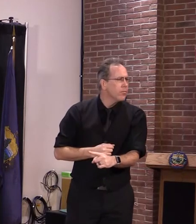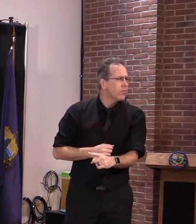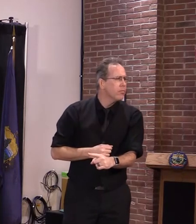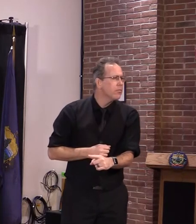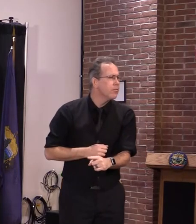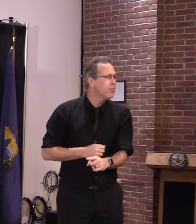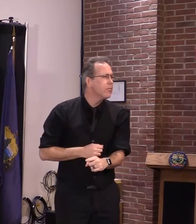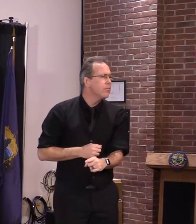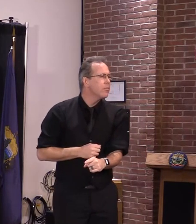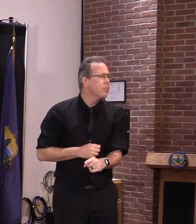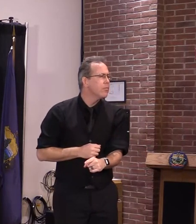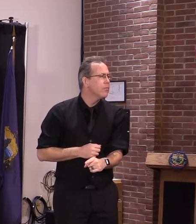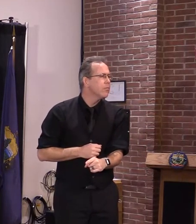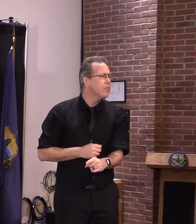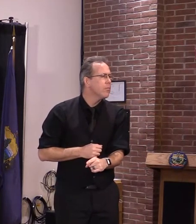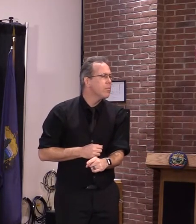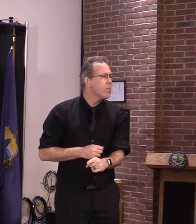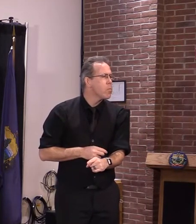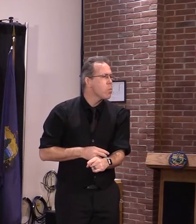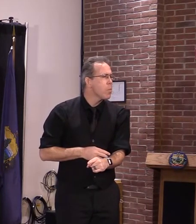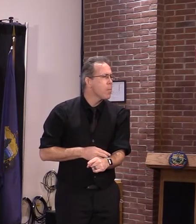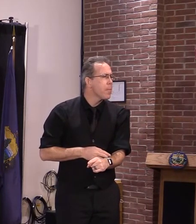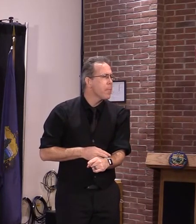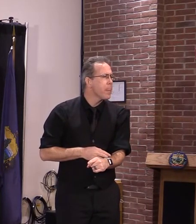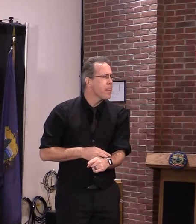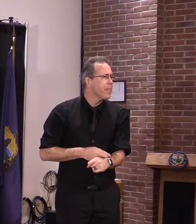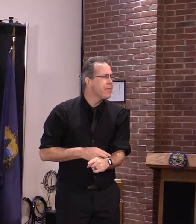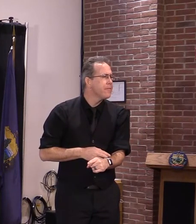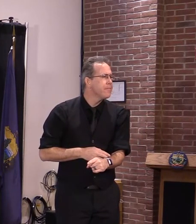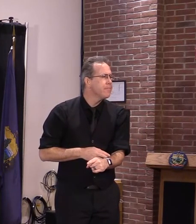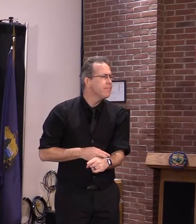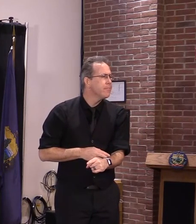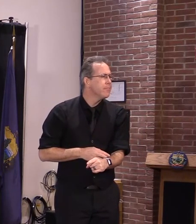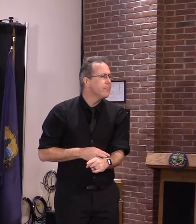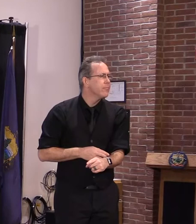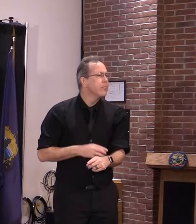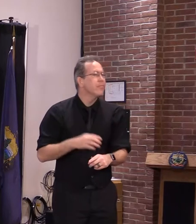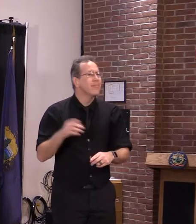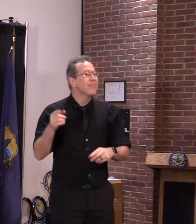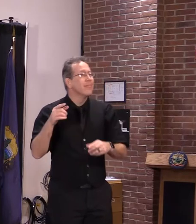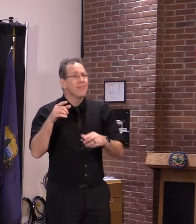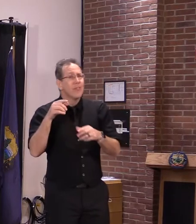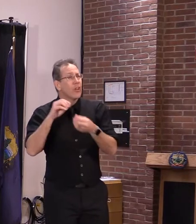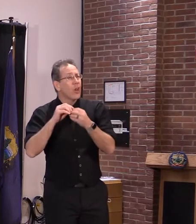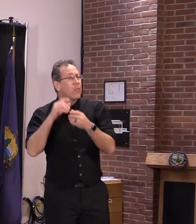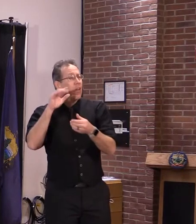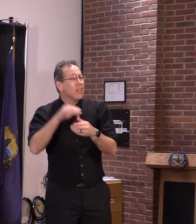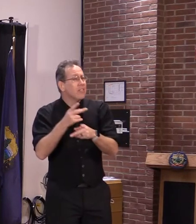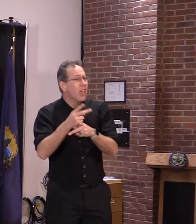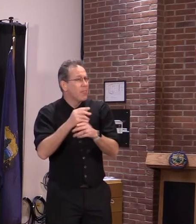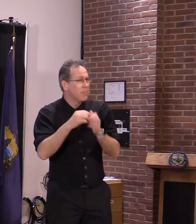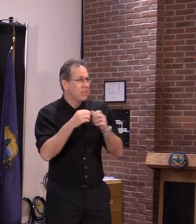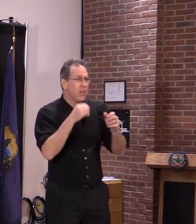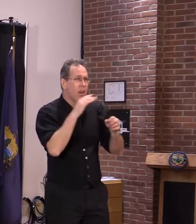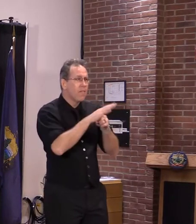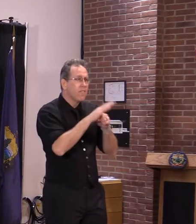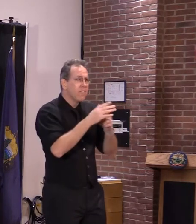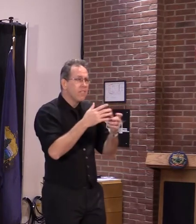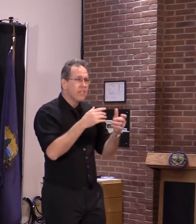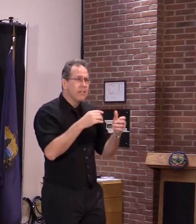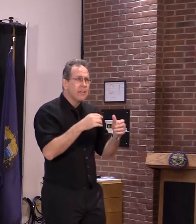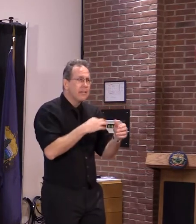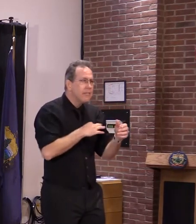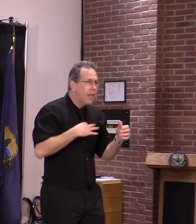long-term care facilities have led to a reduction of care at all levels, not only for COVID, but for other,